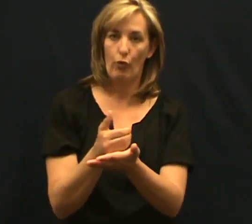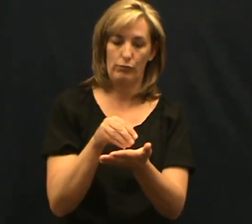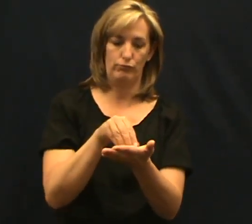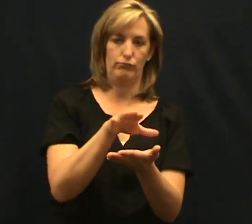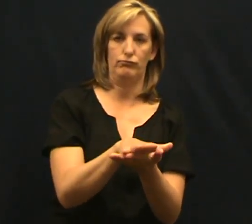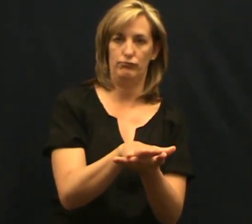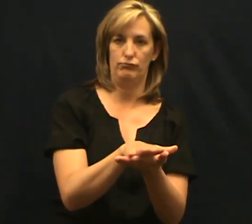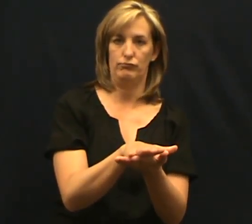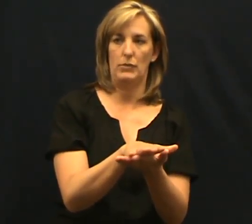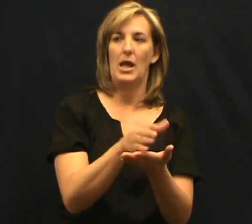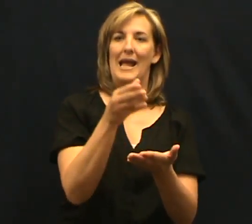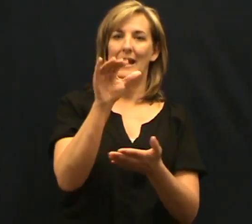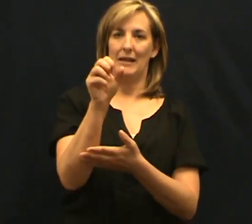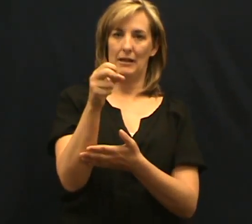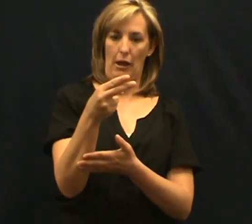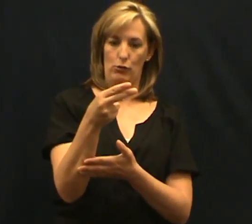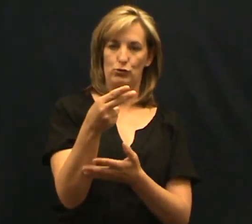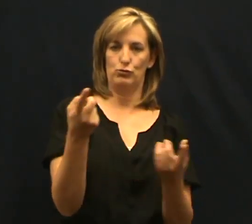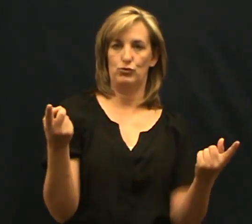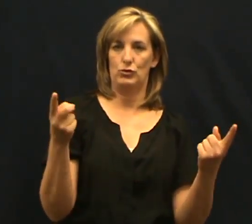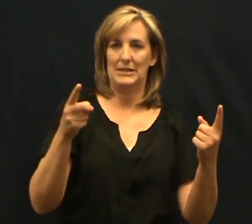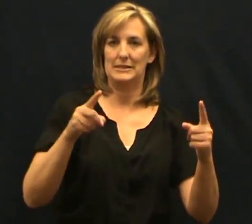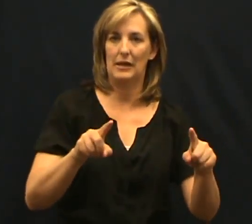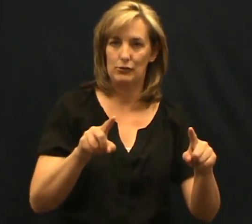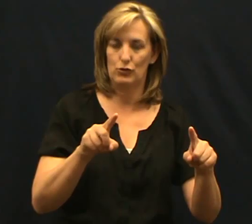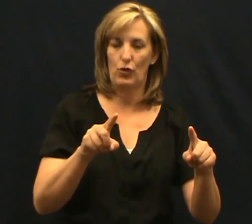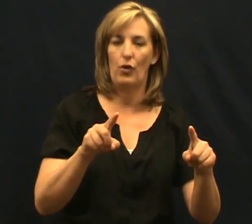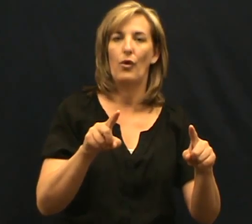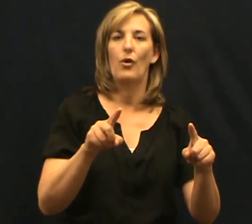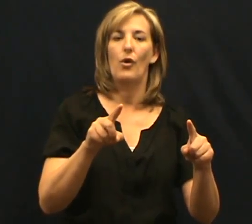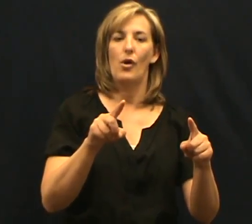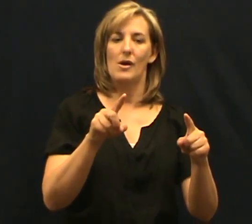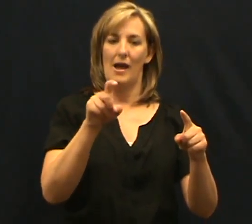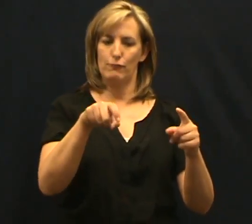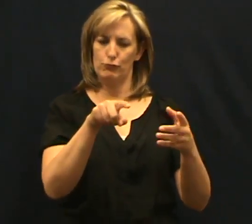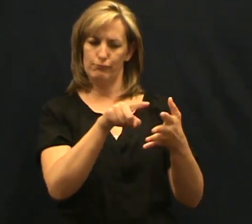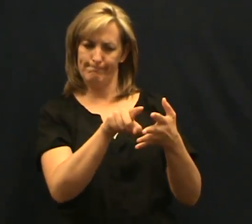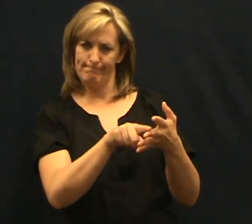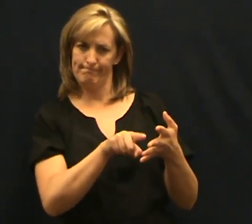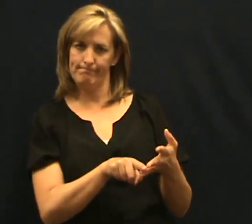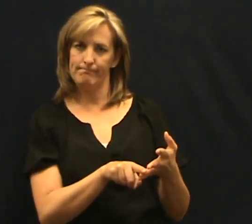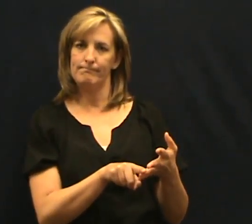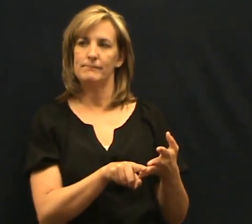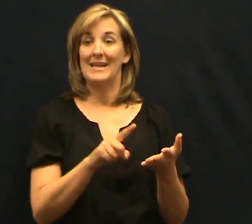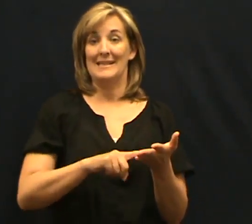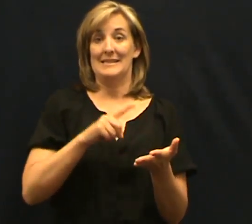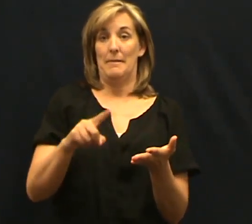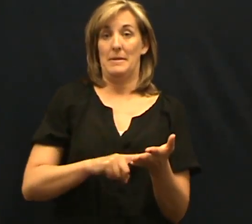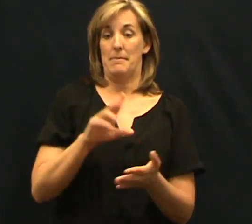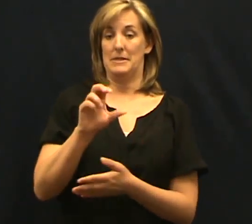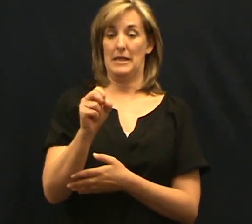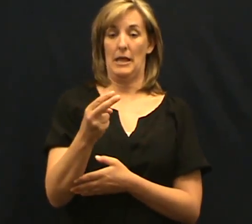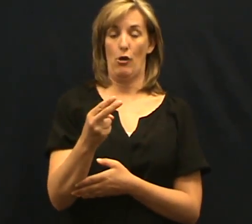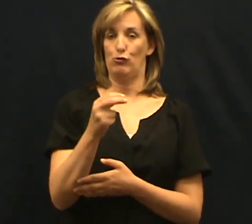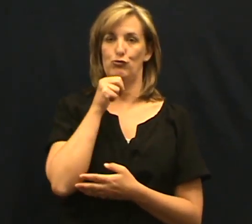cash transactions, and sometimes cash isn't received in the period when we earn stuff, and it's sometimes